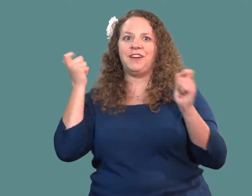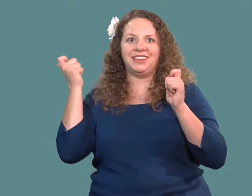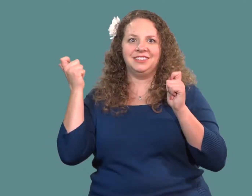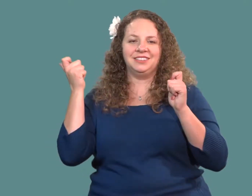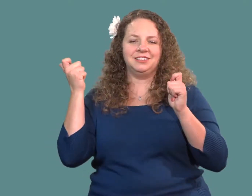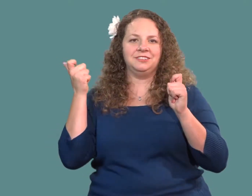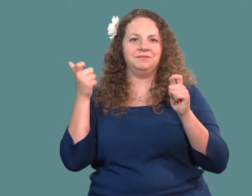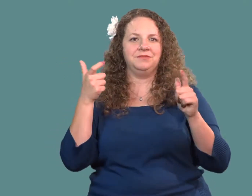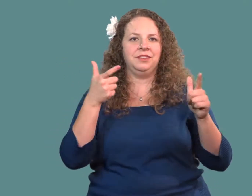Fast,